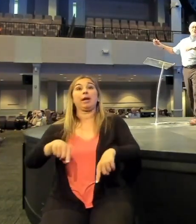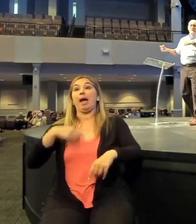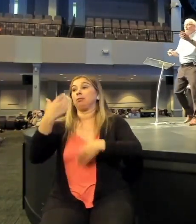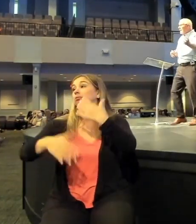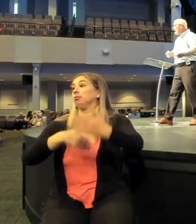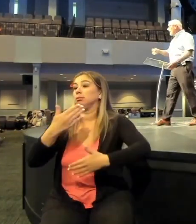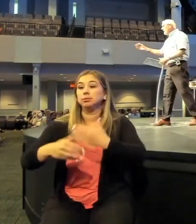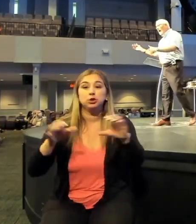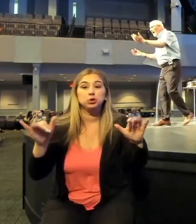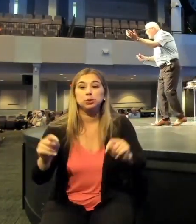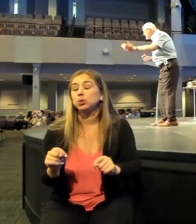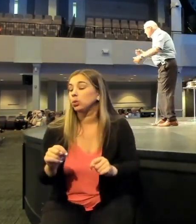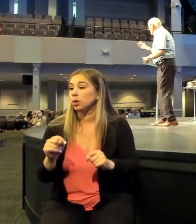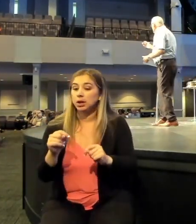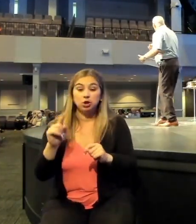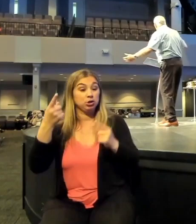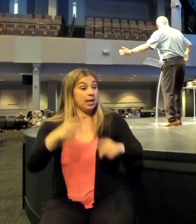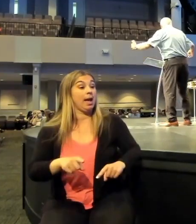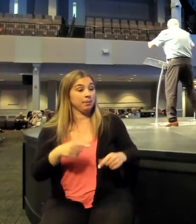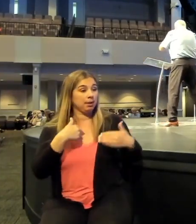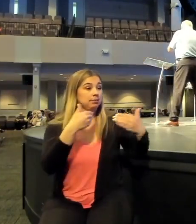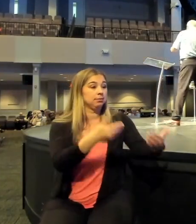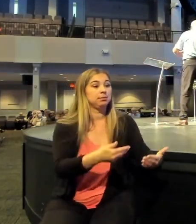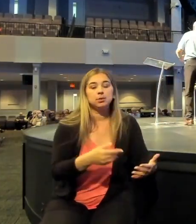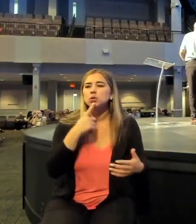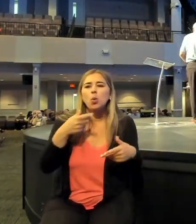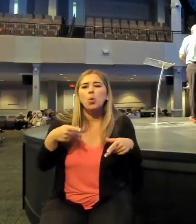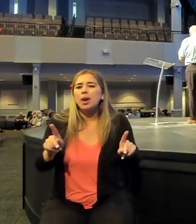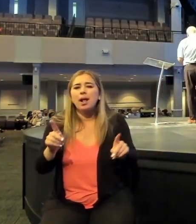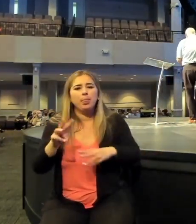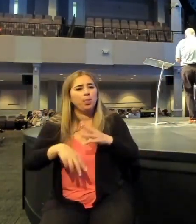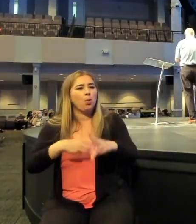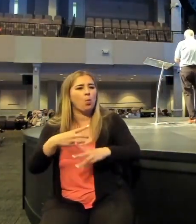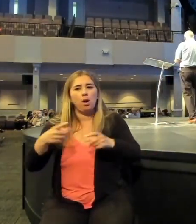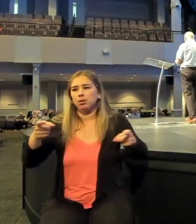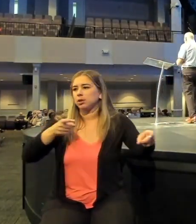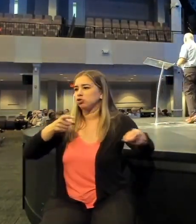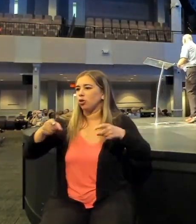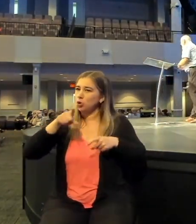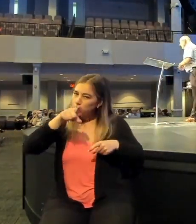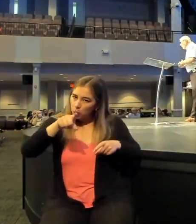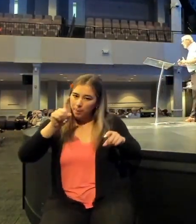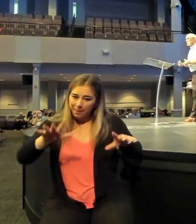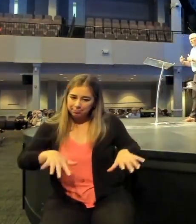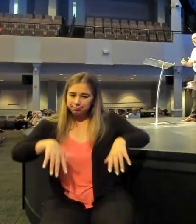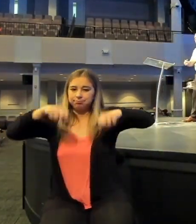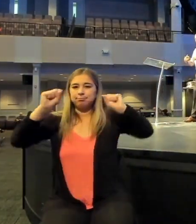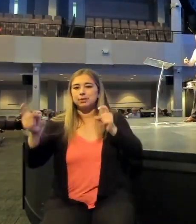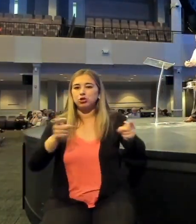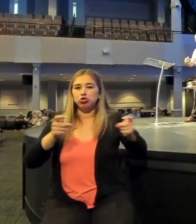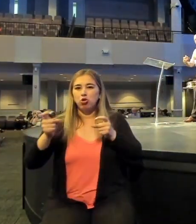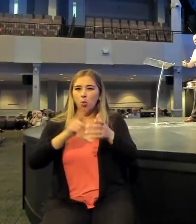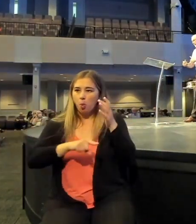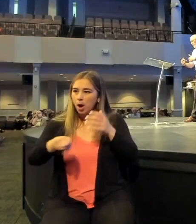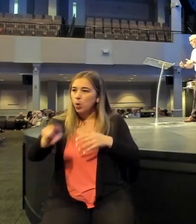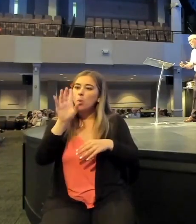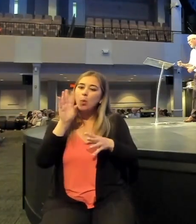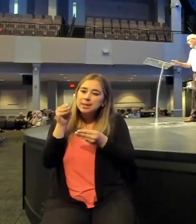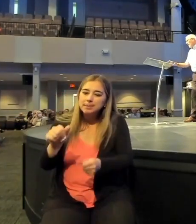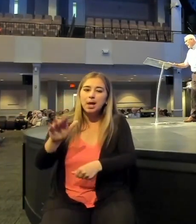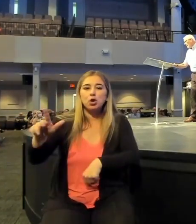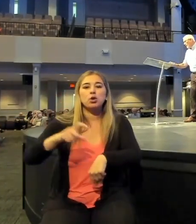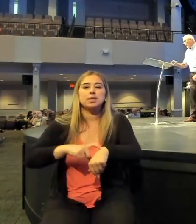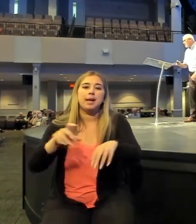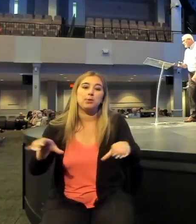and just do everything that happens around you, let the world control you. You need to take control of what you're going to spend your time